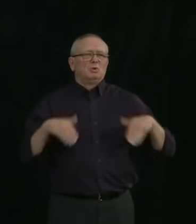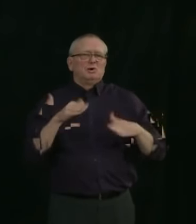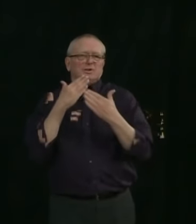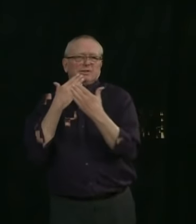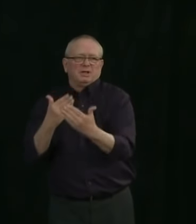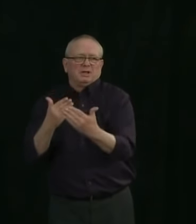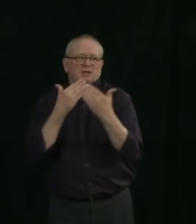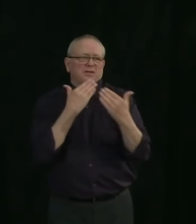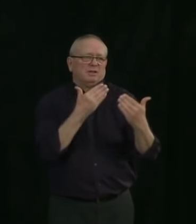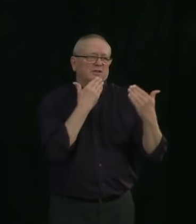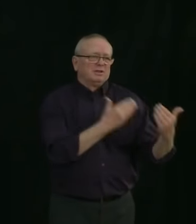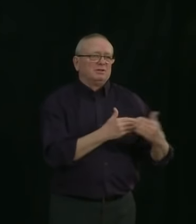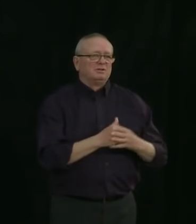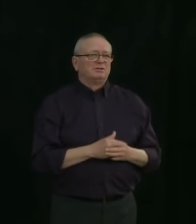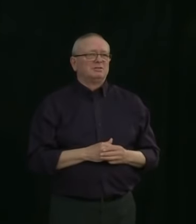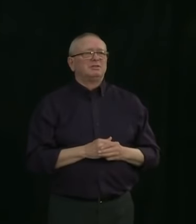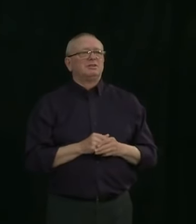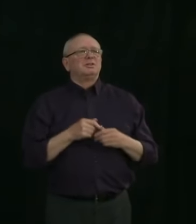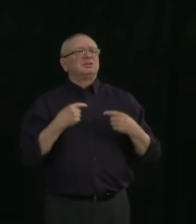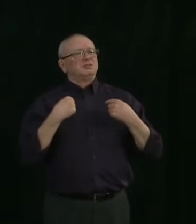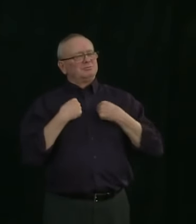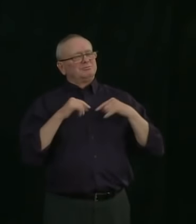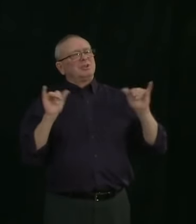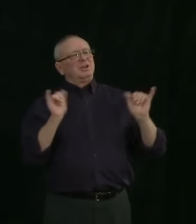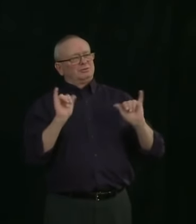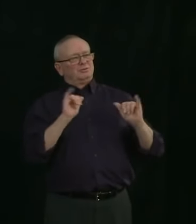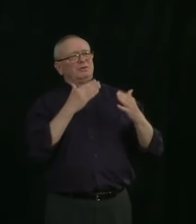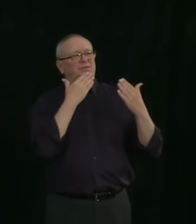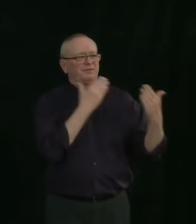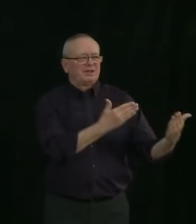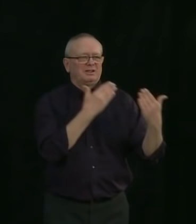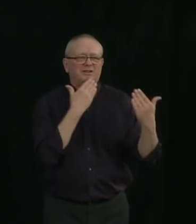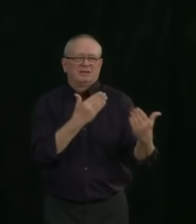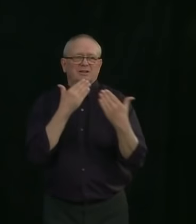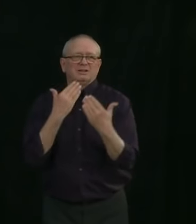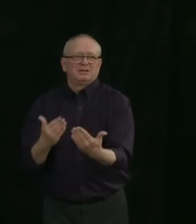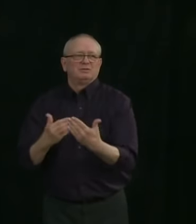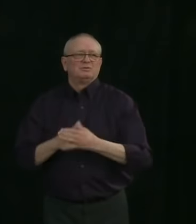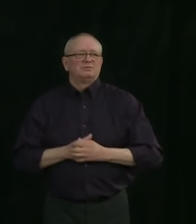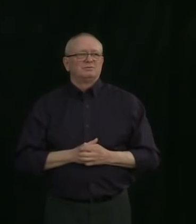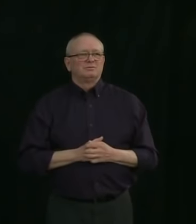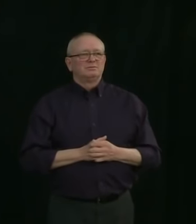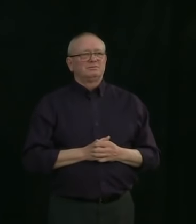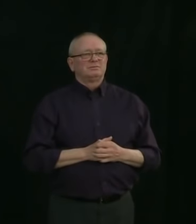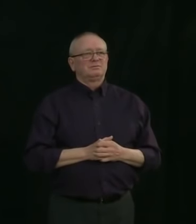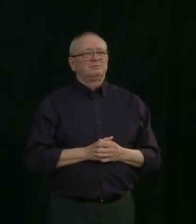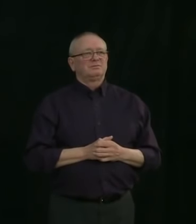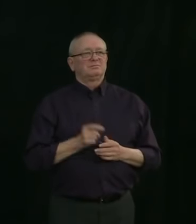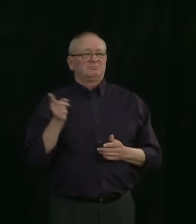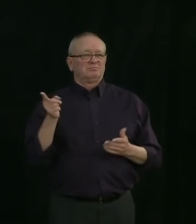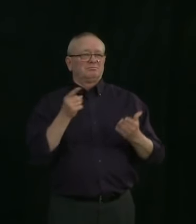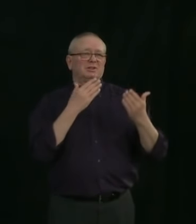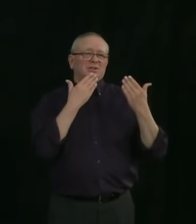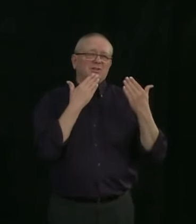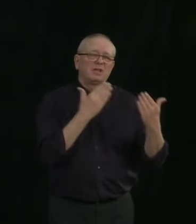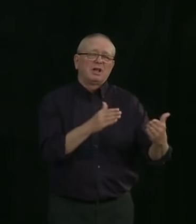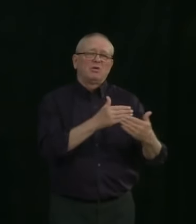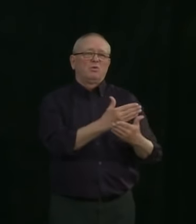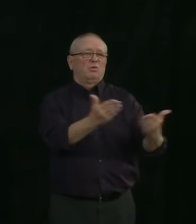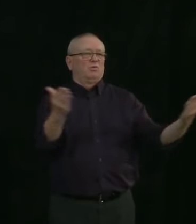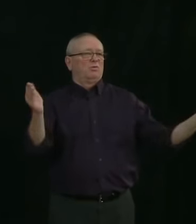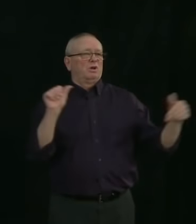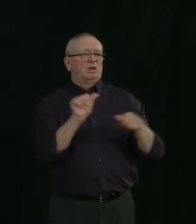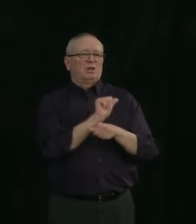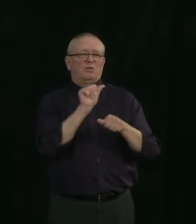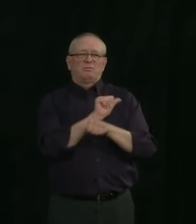I also want to say thank you to all Albertans who for the past month have been experiencing increasing restrictions on